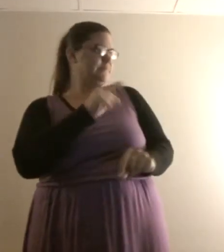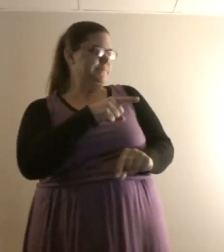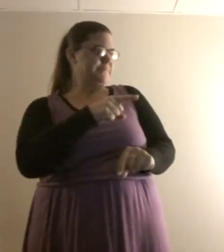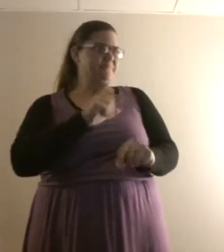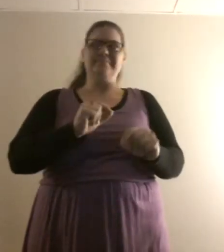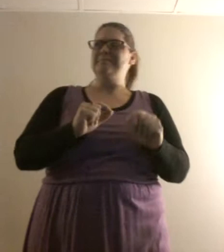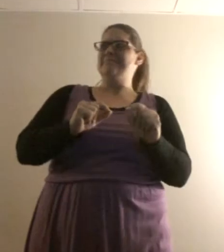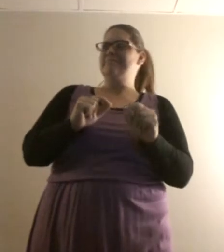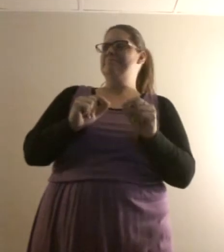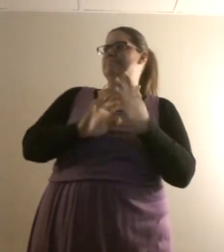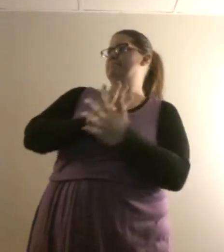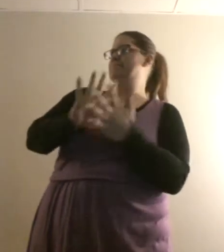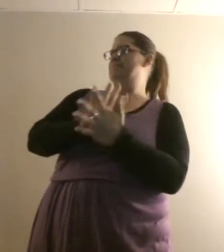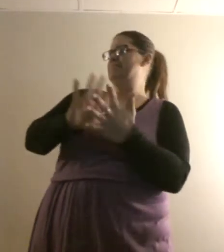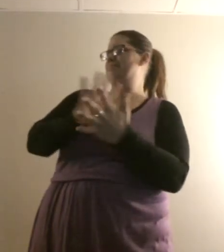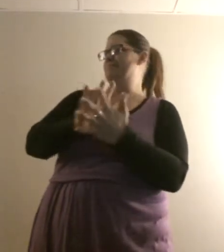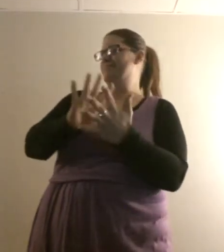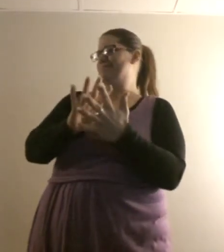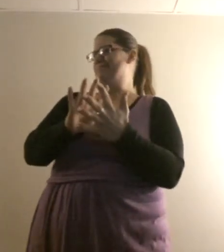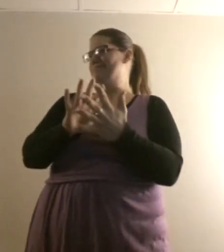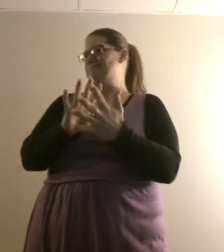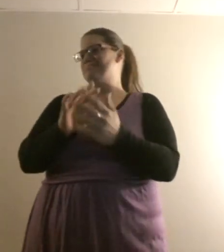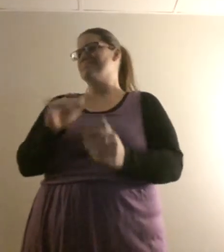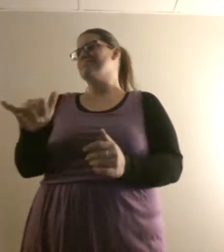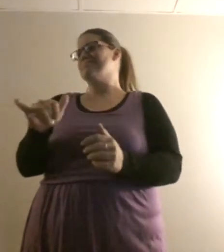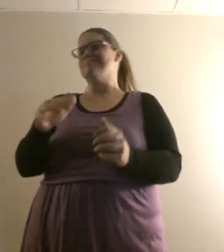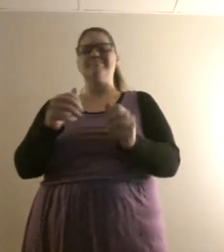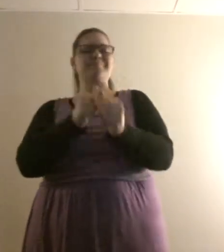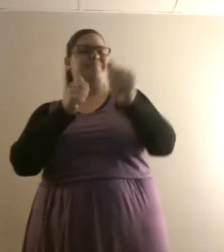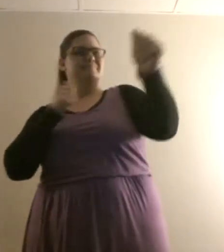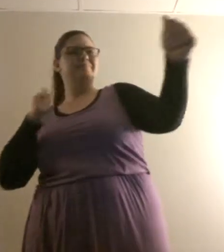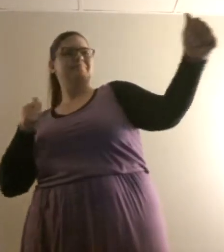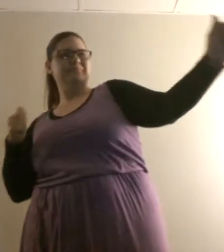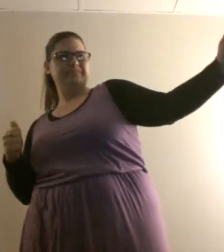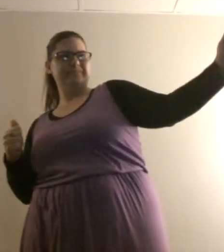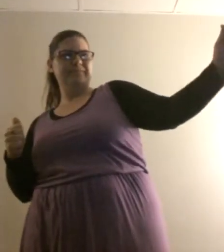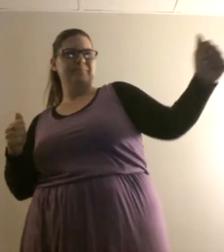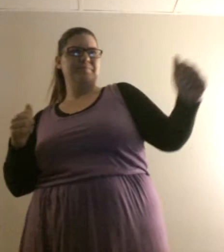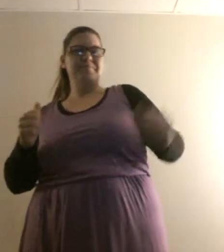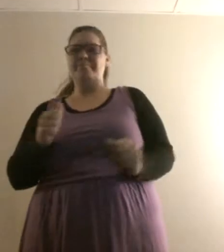Okay, that would be distance. Chris? Being sure that people knew how to